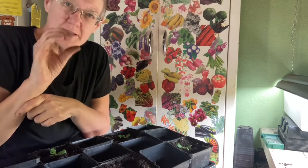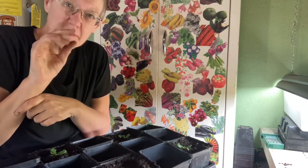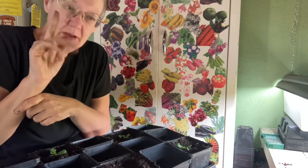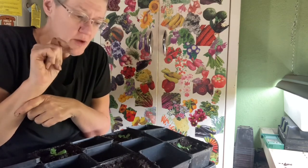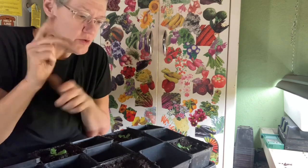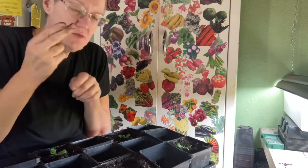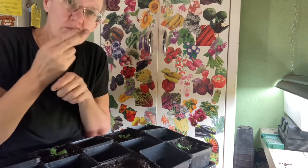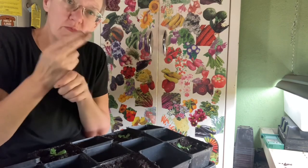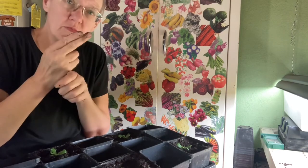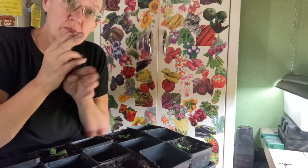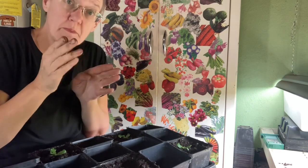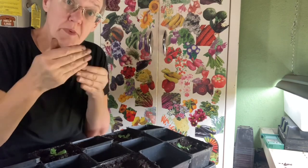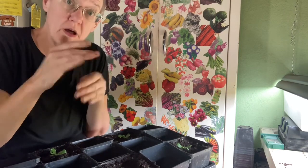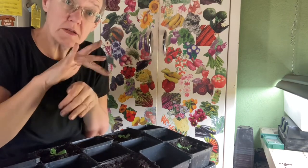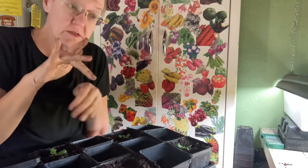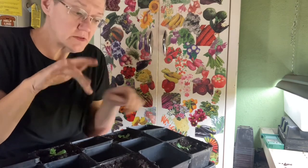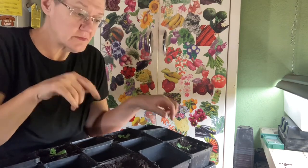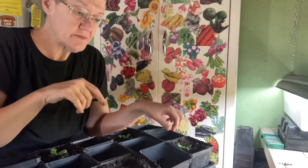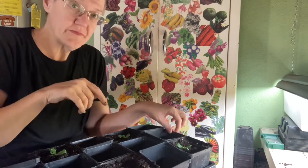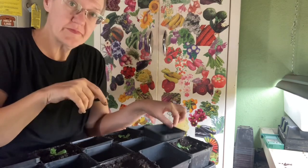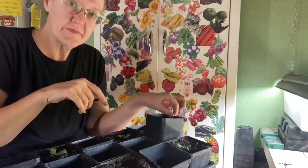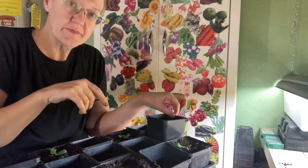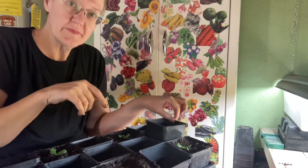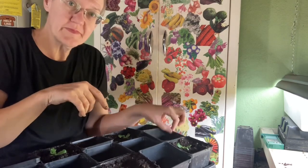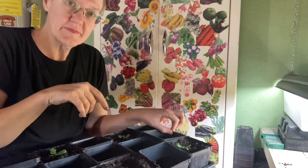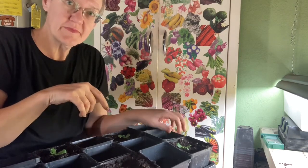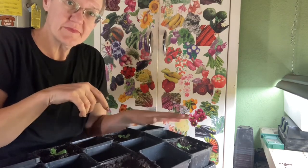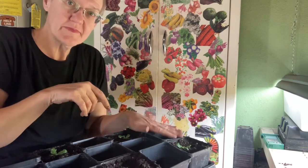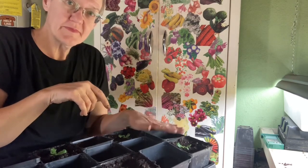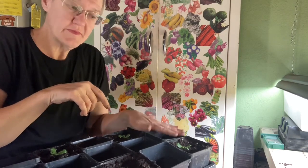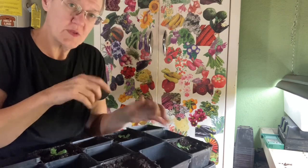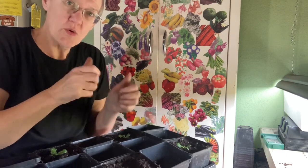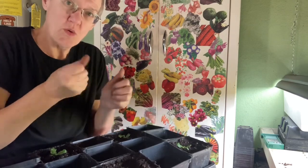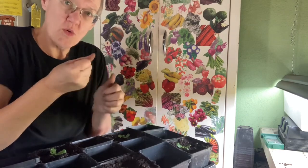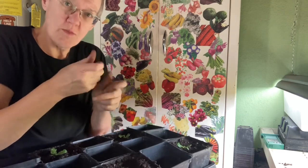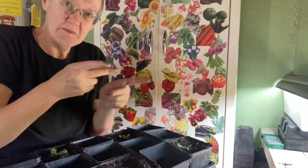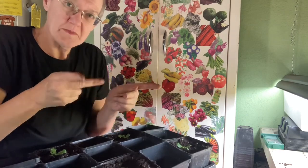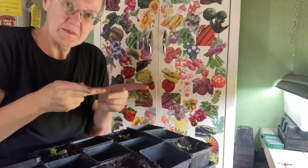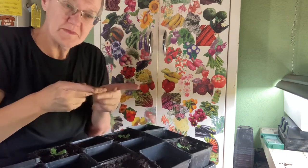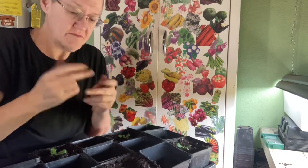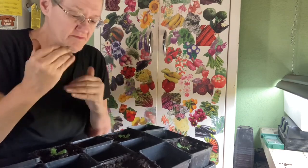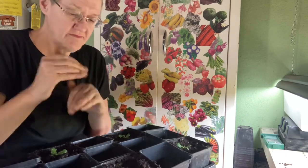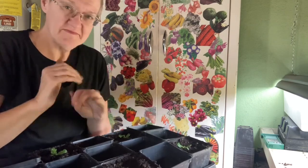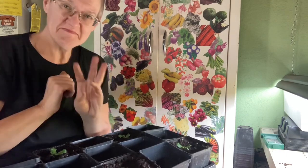6 pots. And I use these empty pots just to provide support.